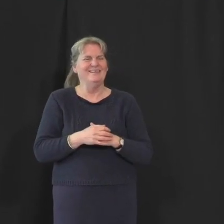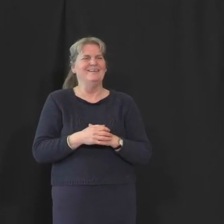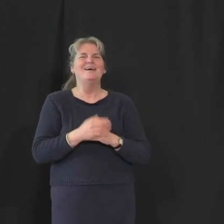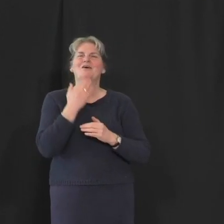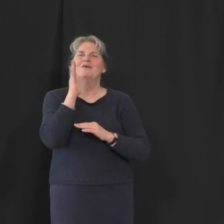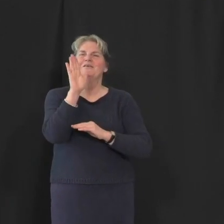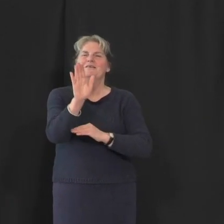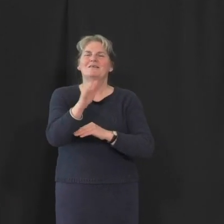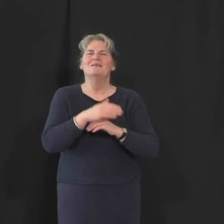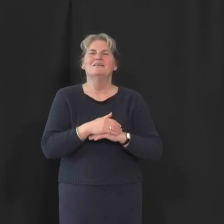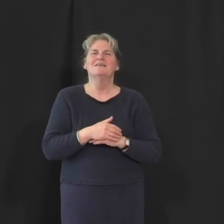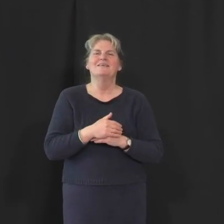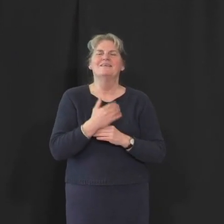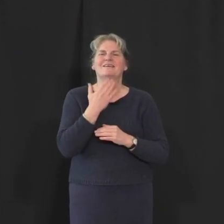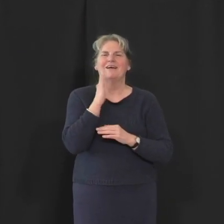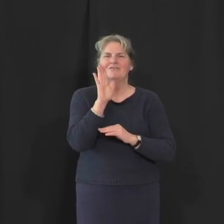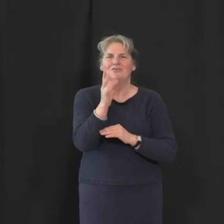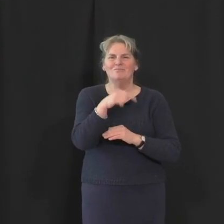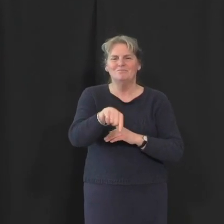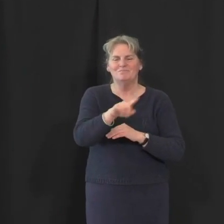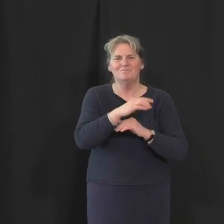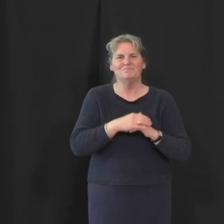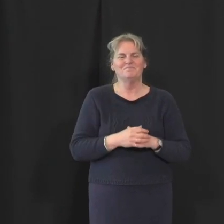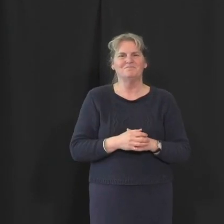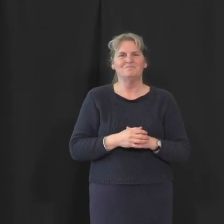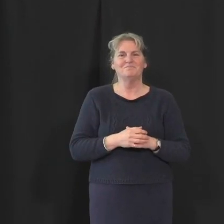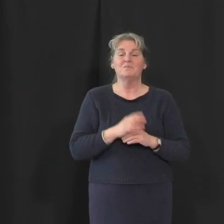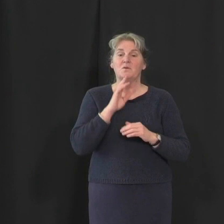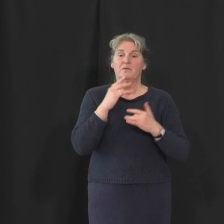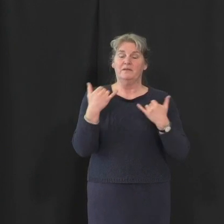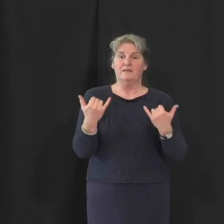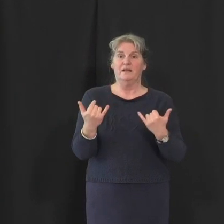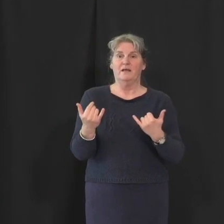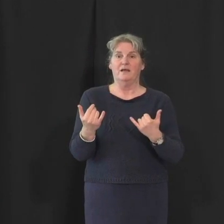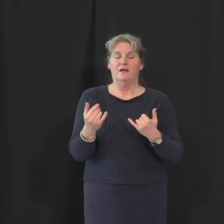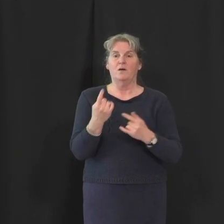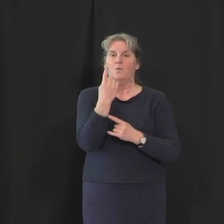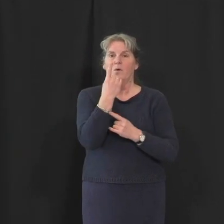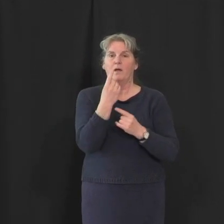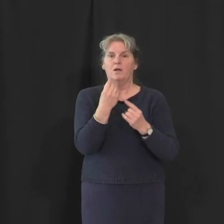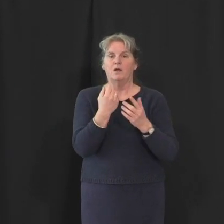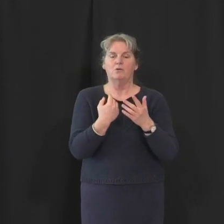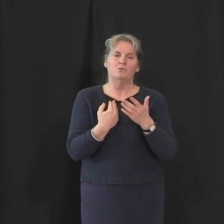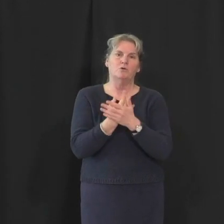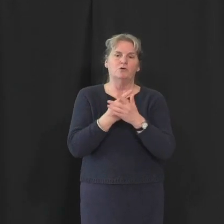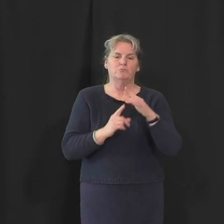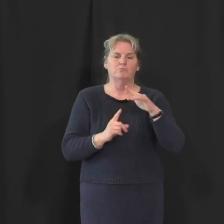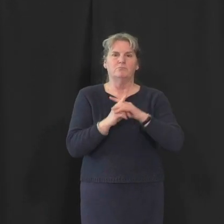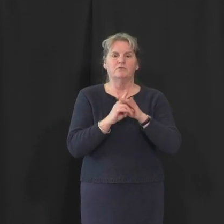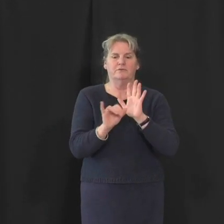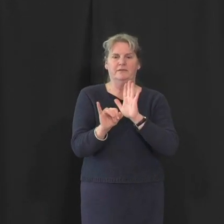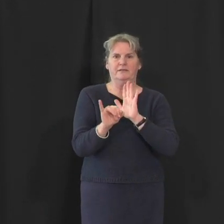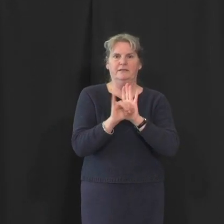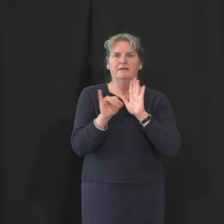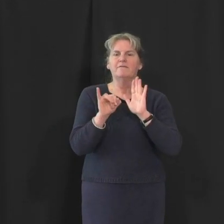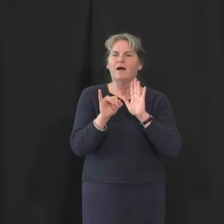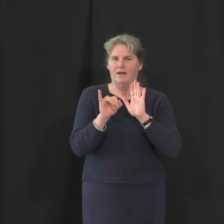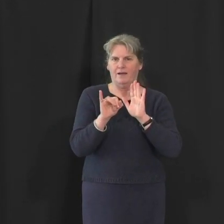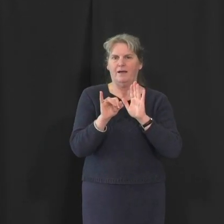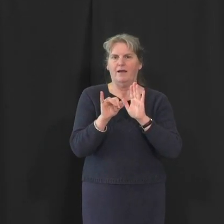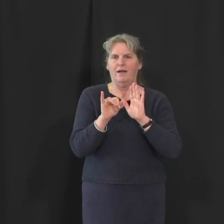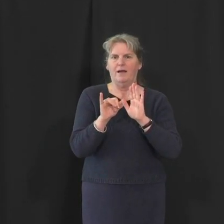Good afternoon, bonjour, tout le monde. As of today, there is one new case of COVID-19 in the